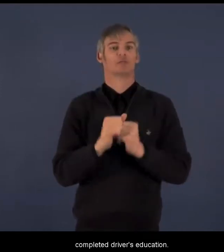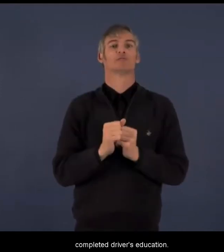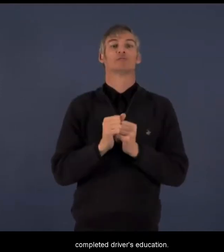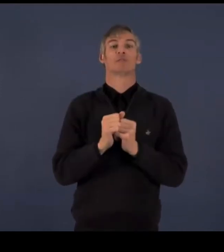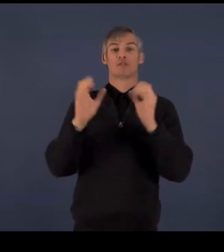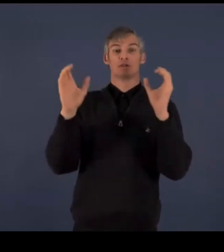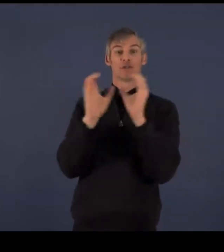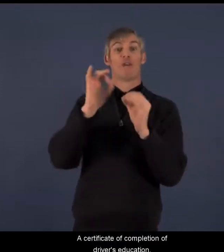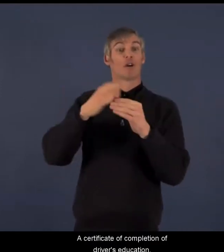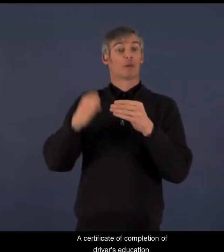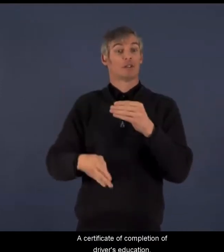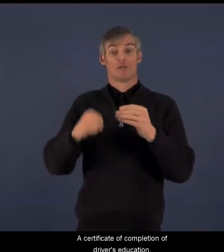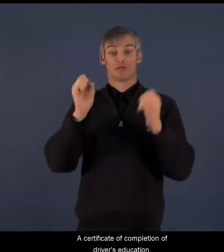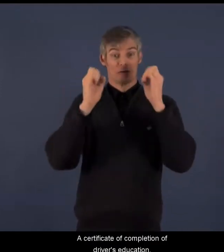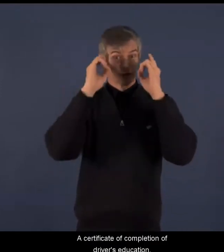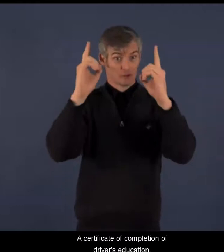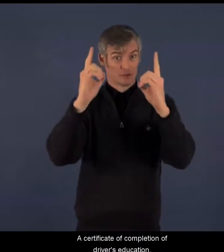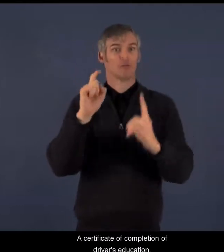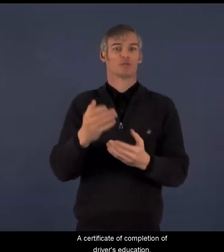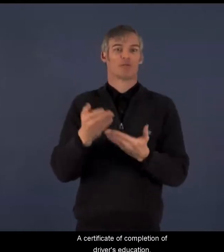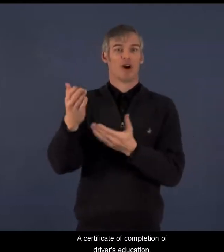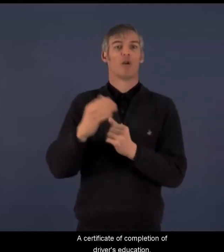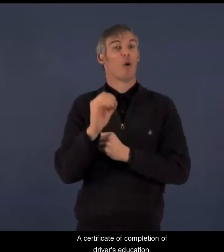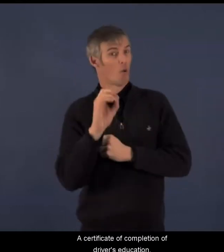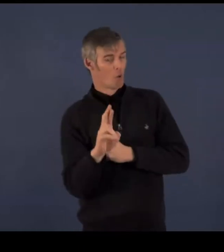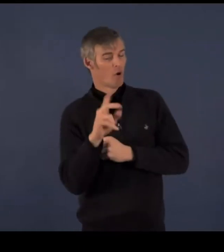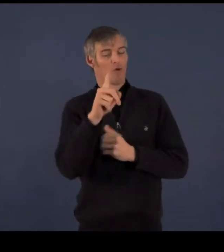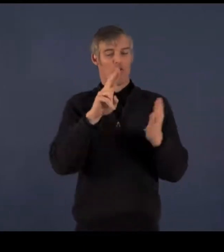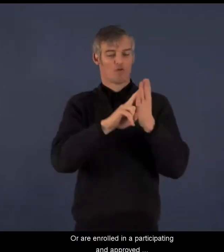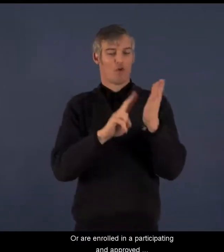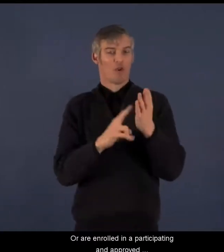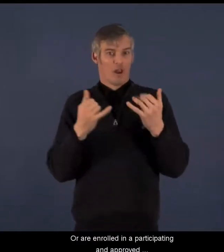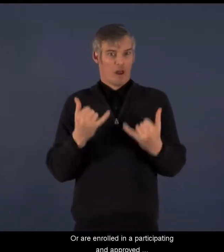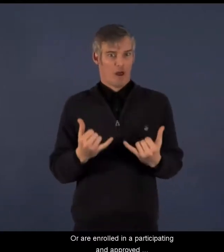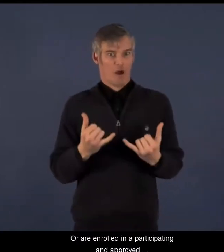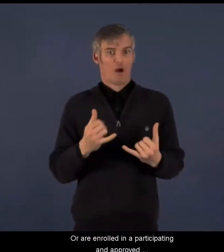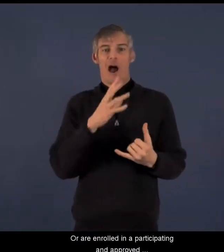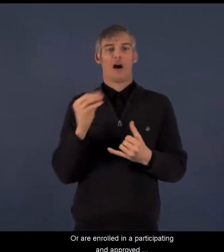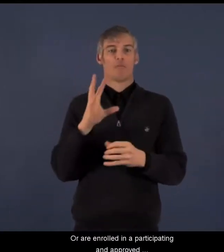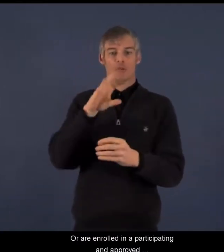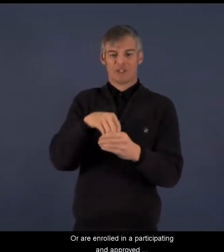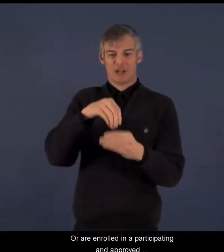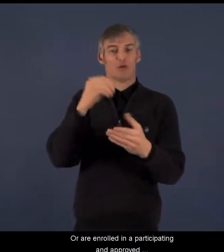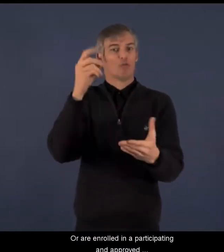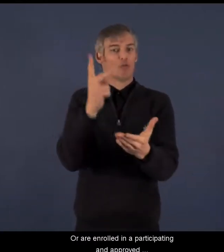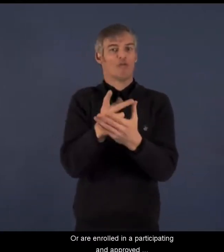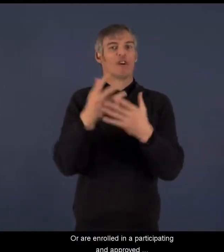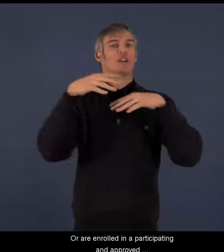education, a certificate of completion of driver's education, or are enrolled in a participating and